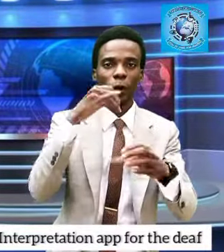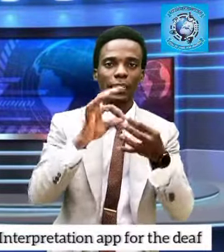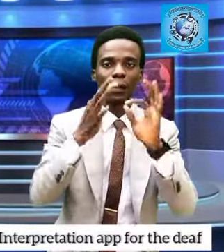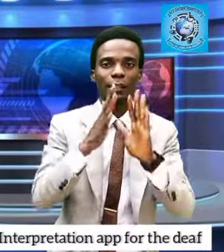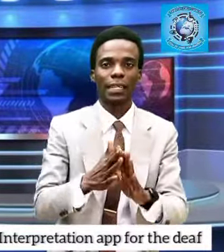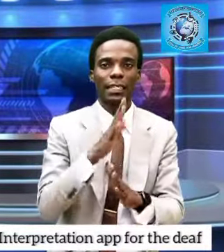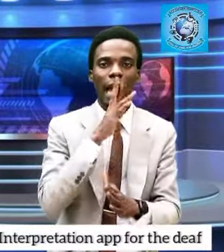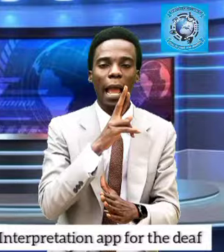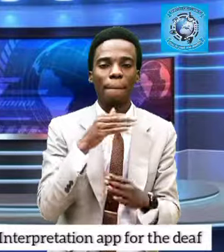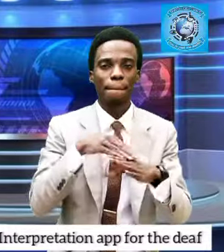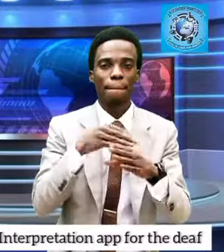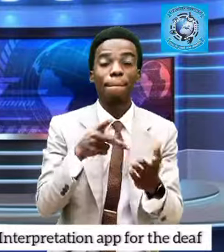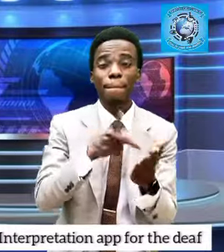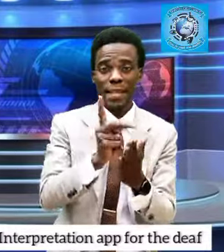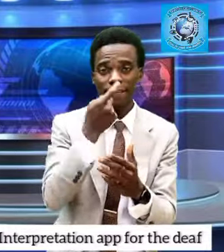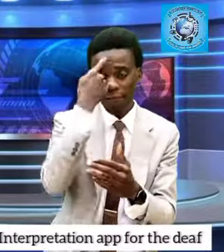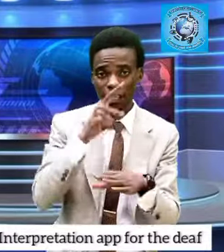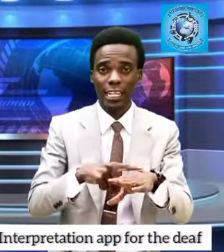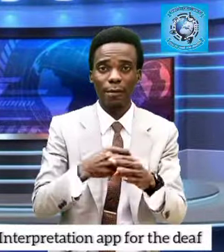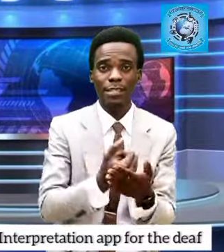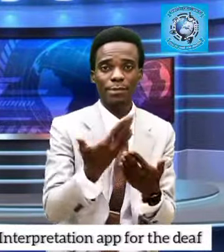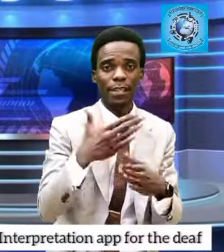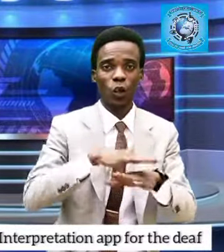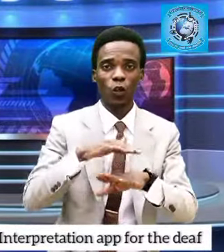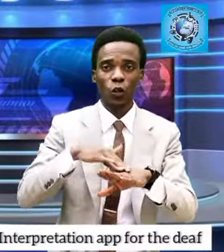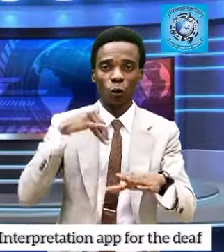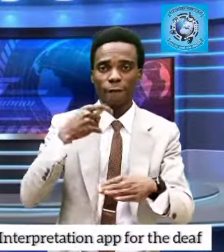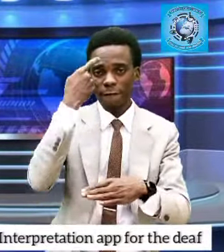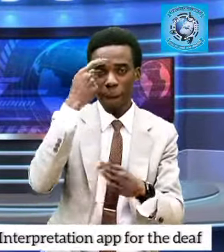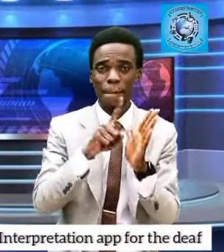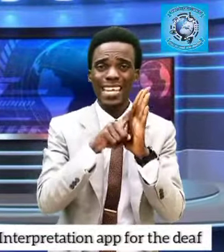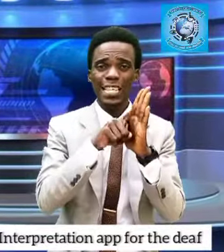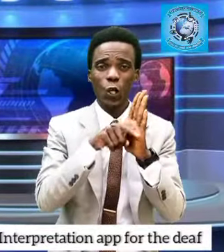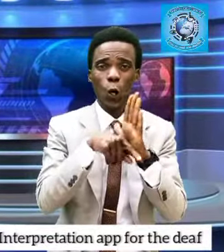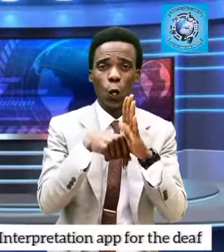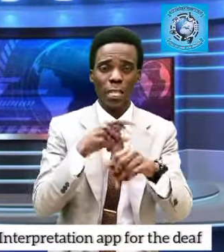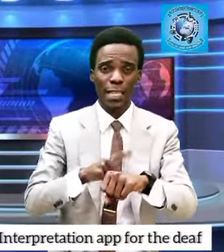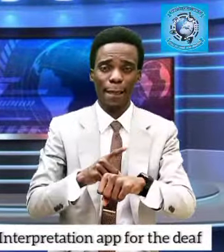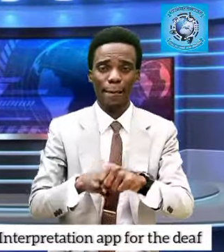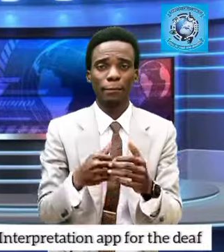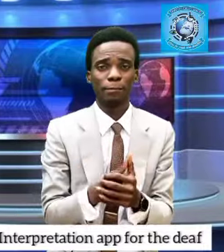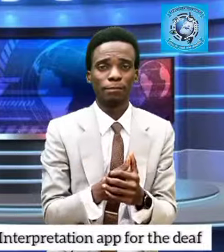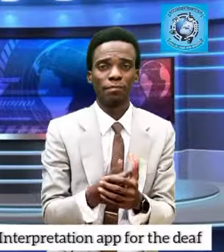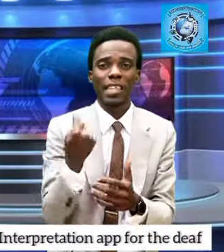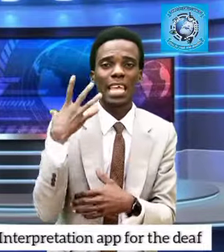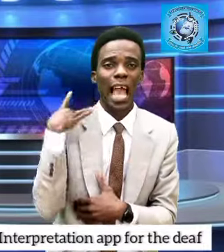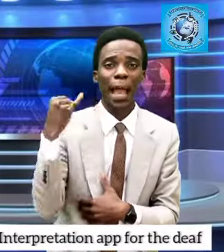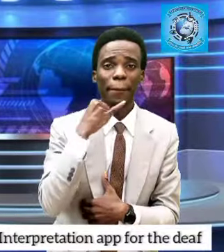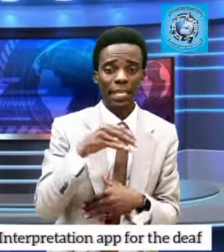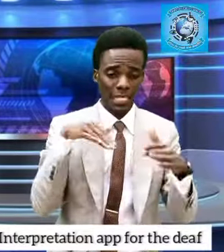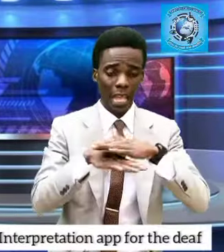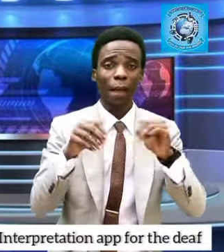paid according to the time spent on the call via the per seconds billing. The app is